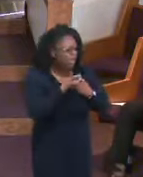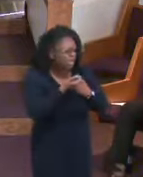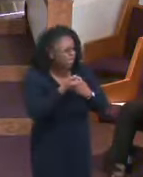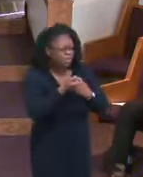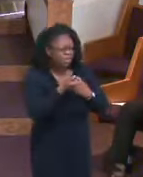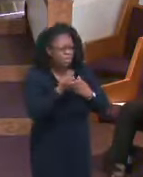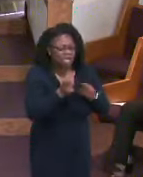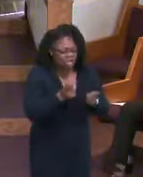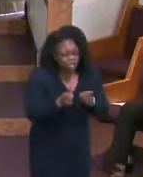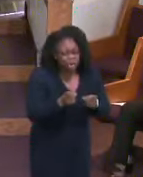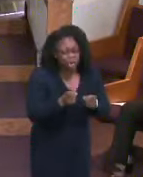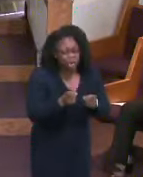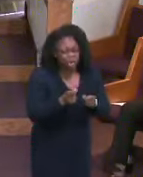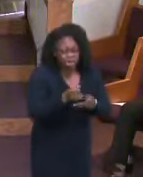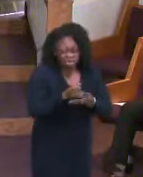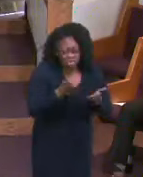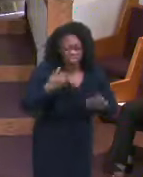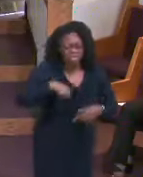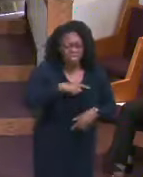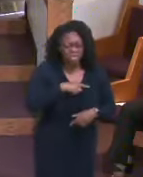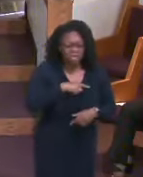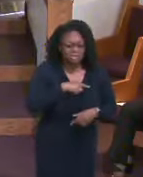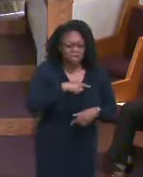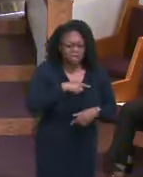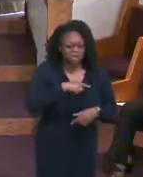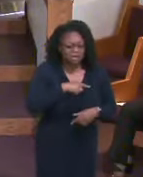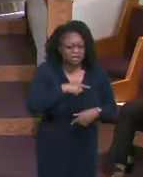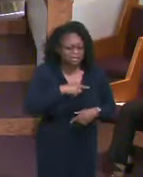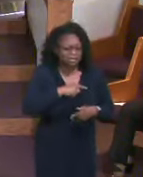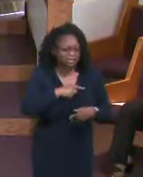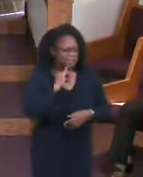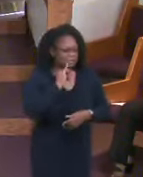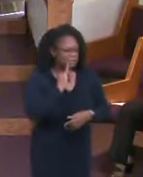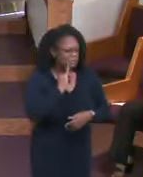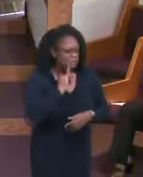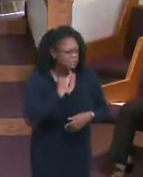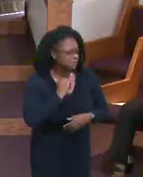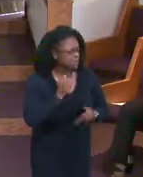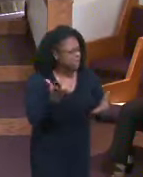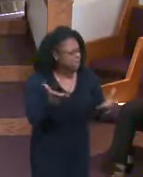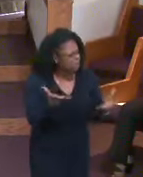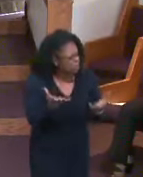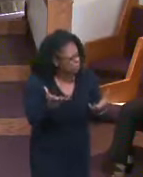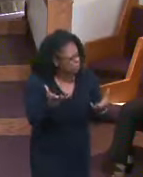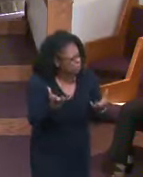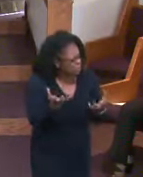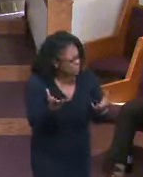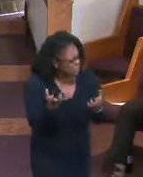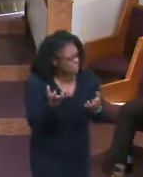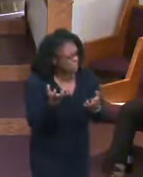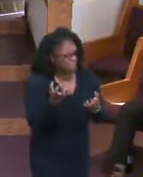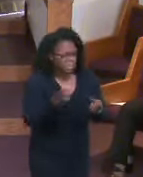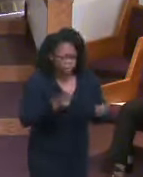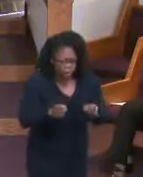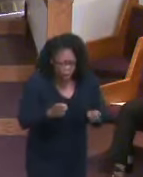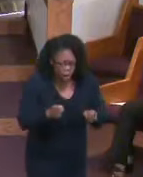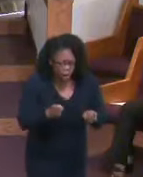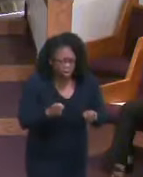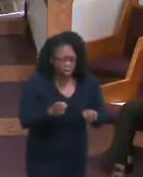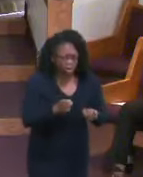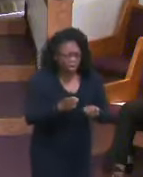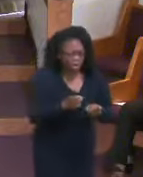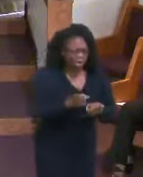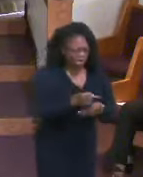of control. Some of us are obsessed and get drunk with the mere mention of control. And there